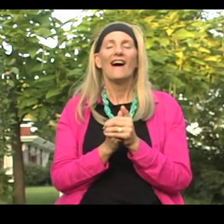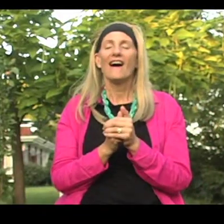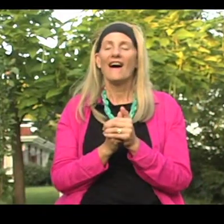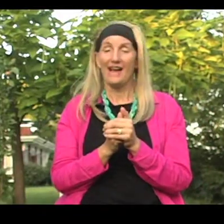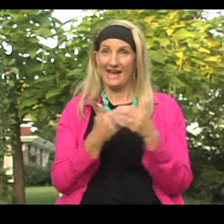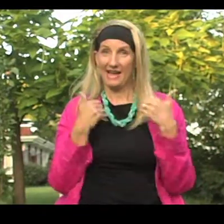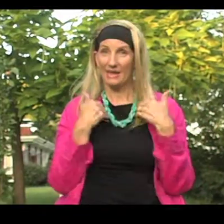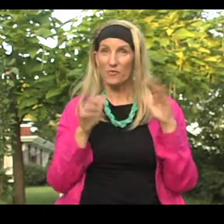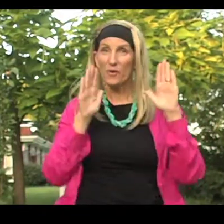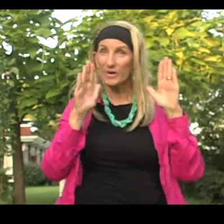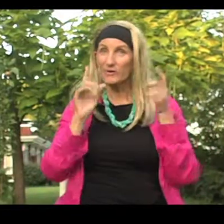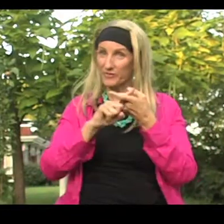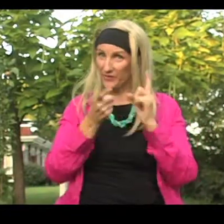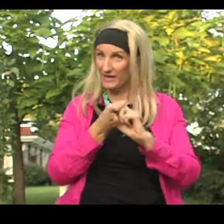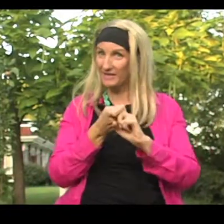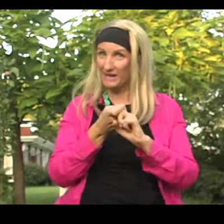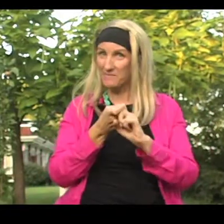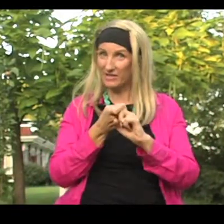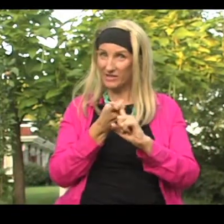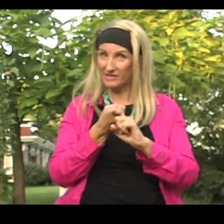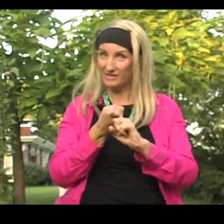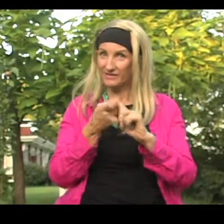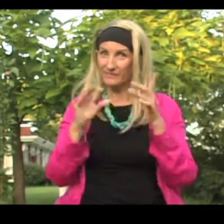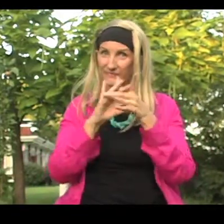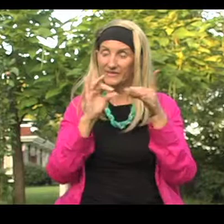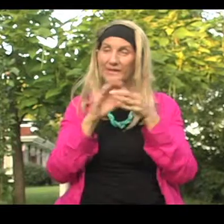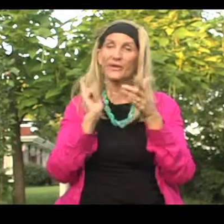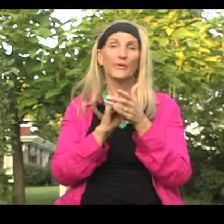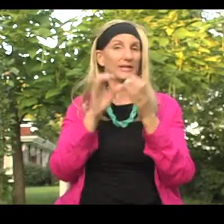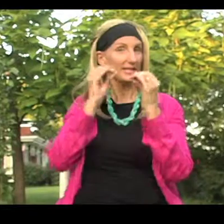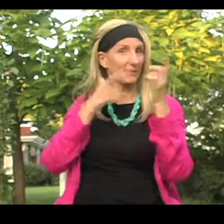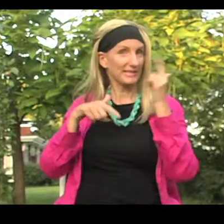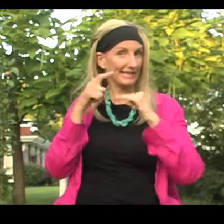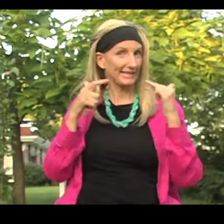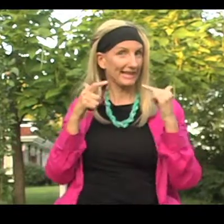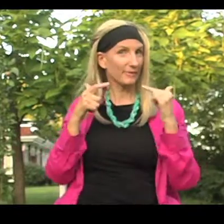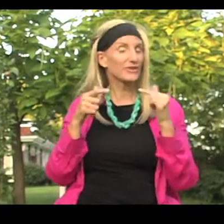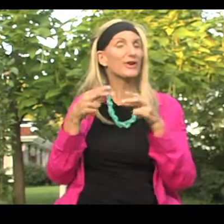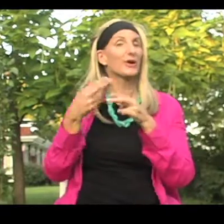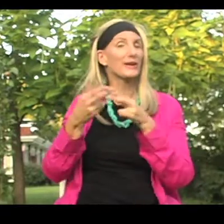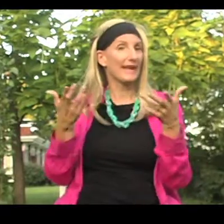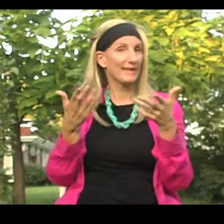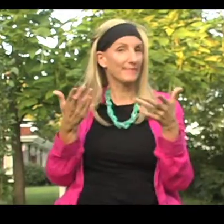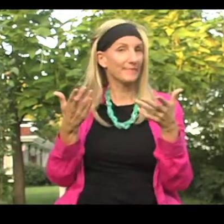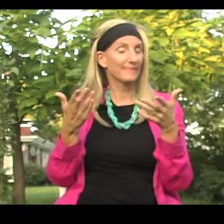I had a wonderful friend I mentioned who had taught me sign language. Her name